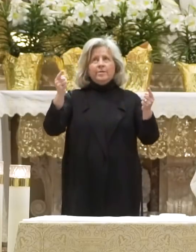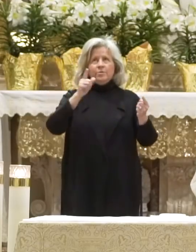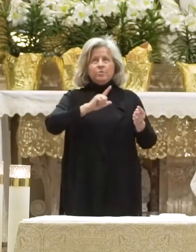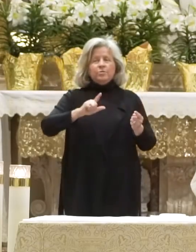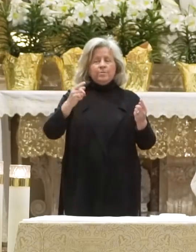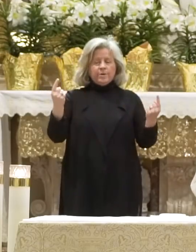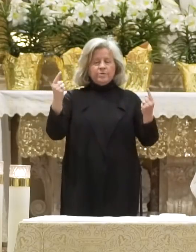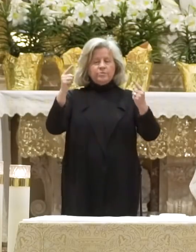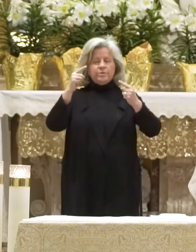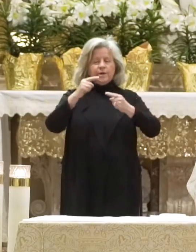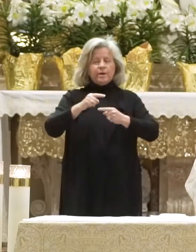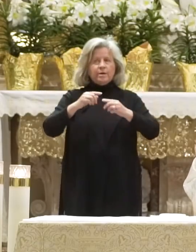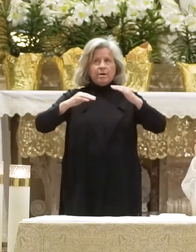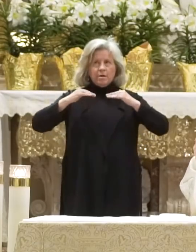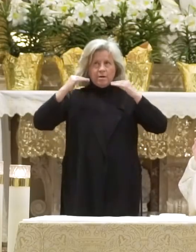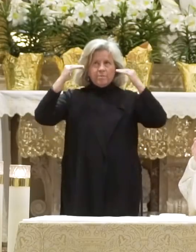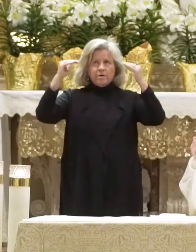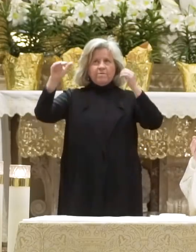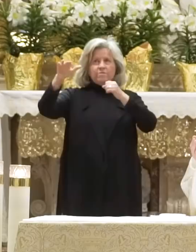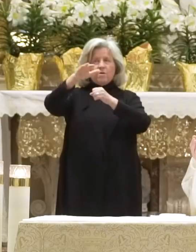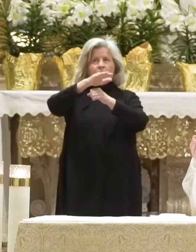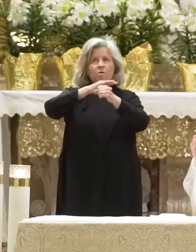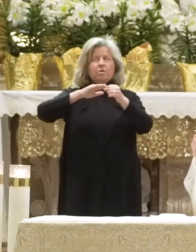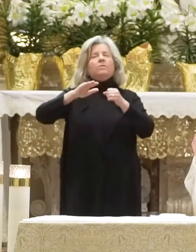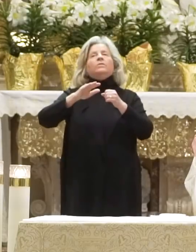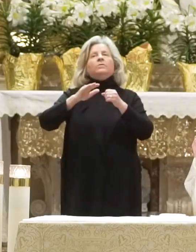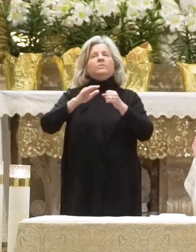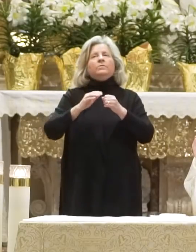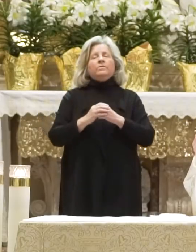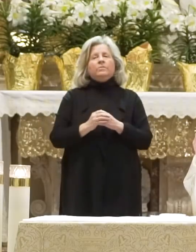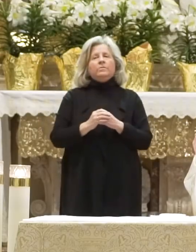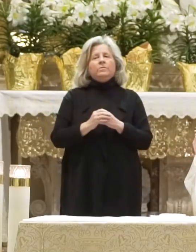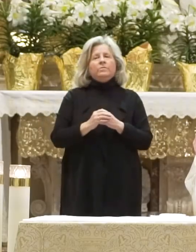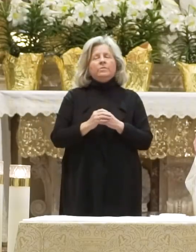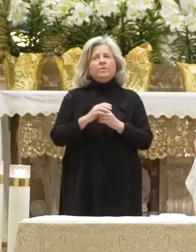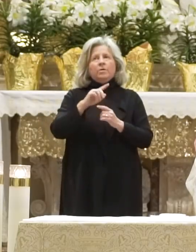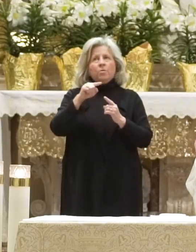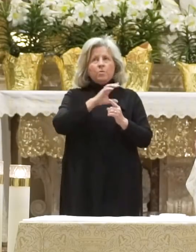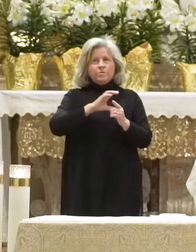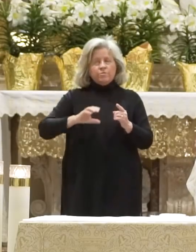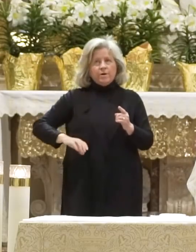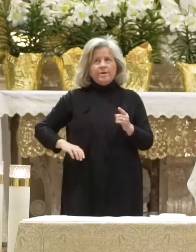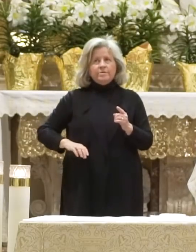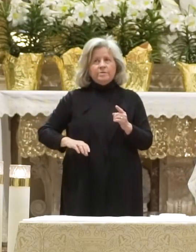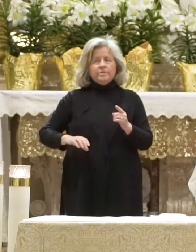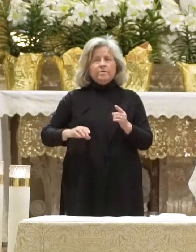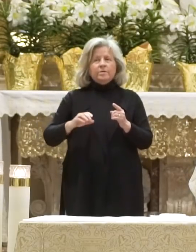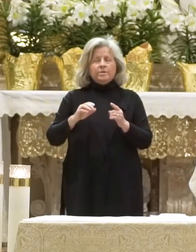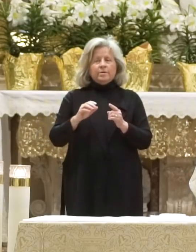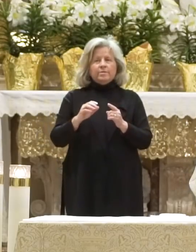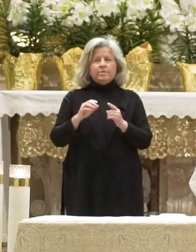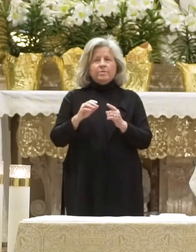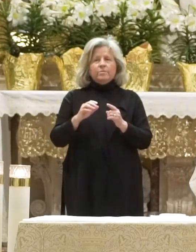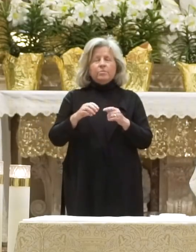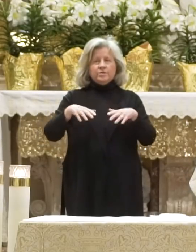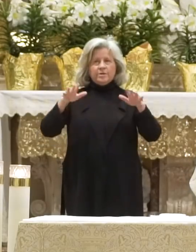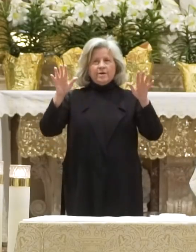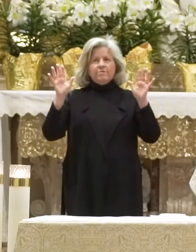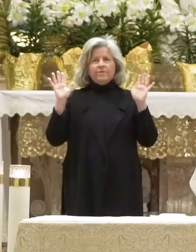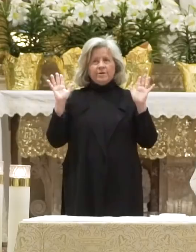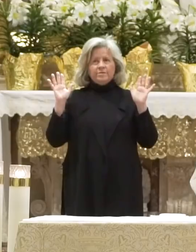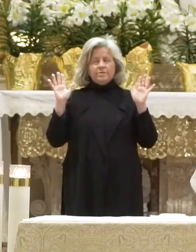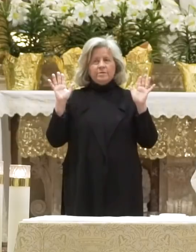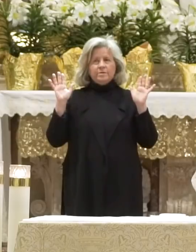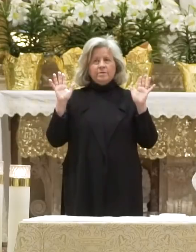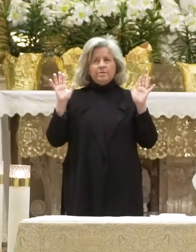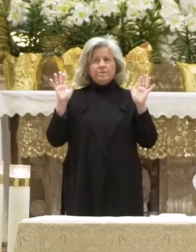on this day above all, to laud you yet more gloriously when Christ our Passover has been sacrificed.